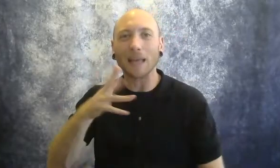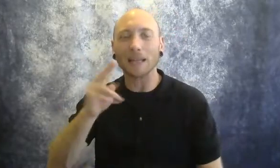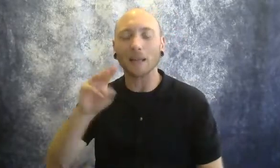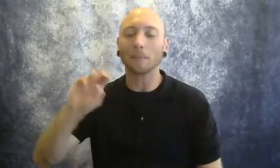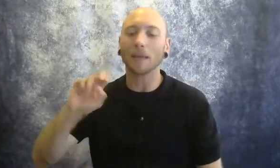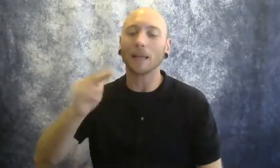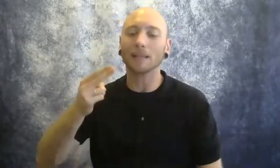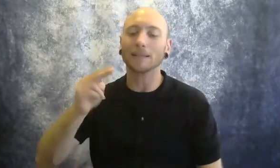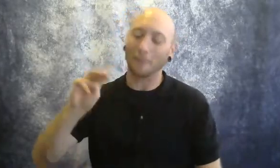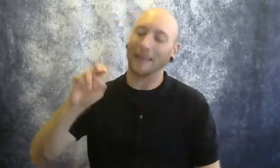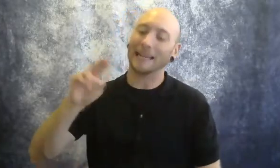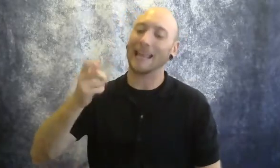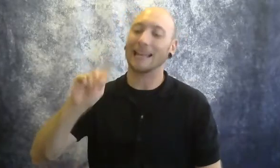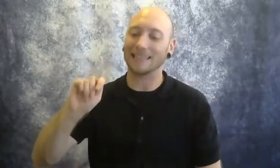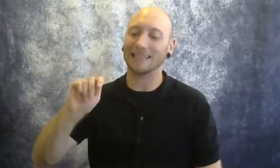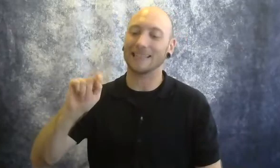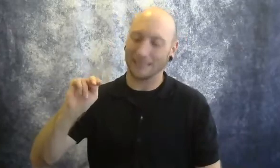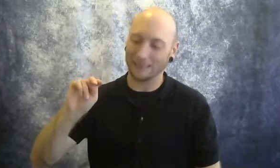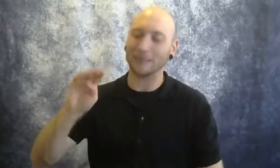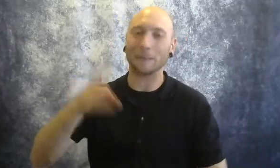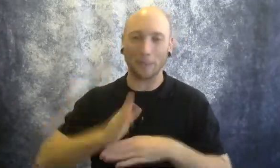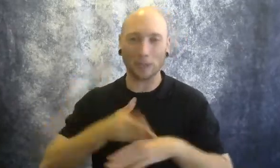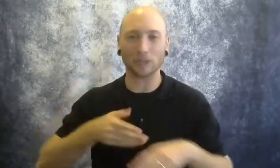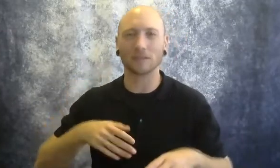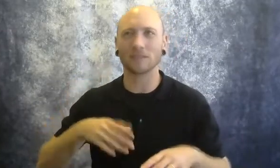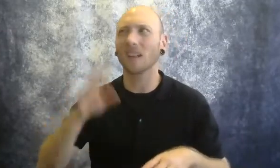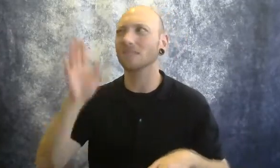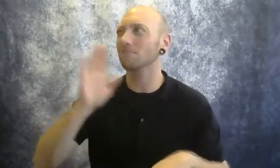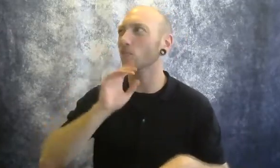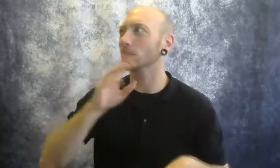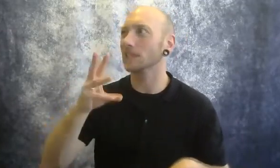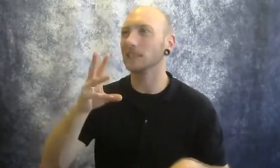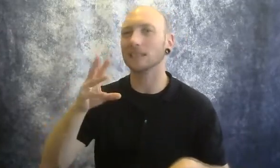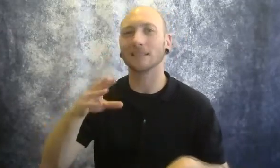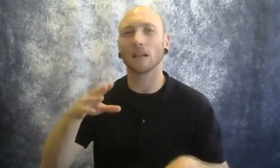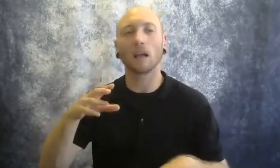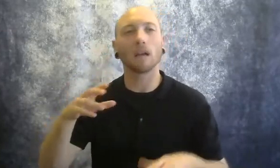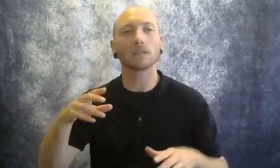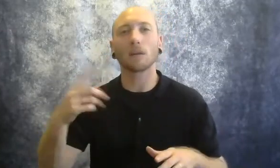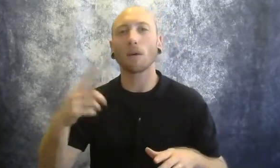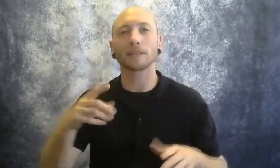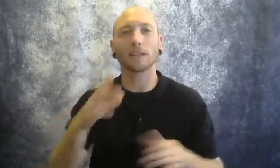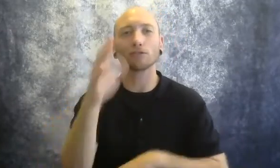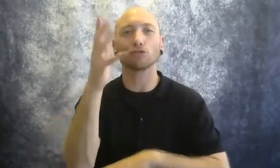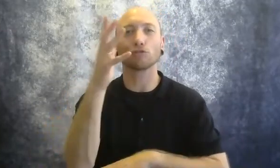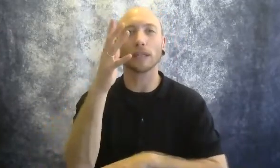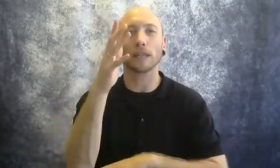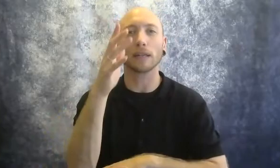Every time I drove through that city, I remembered when I was 15 years old, drunk, hanging out of or 16, hanging out of a